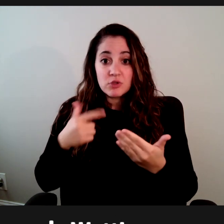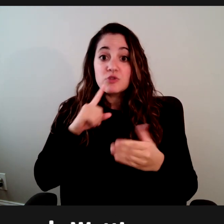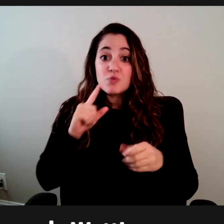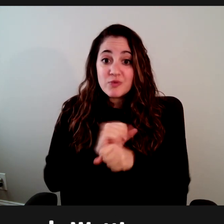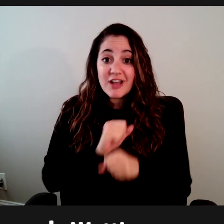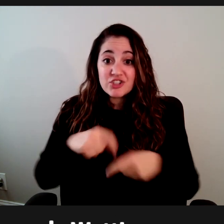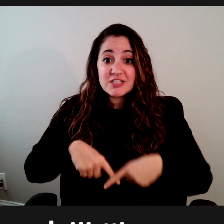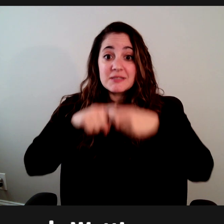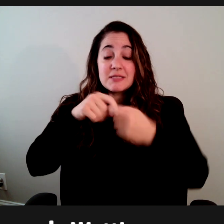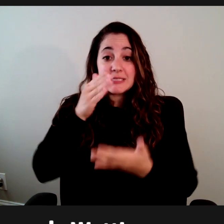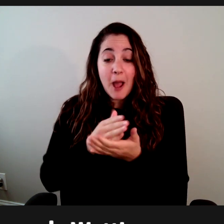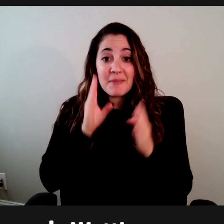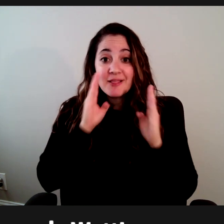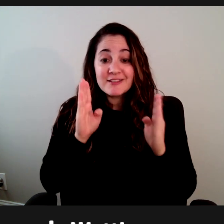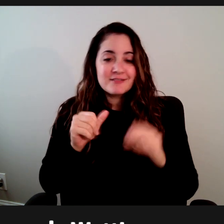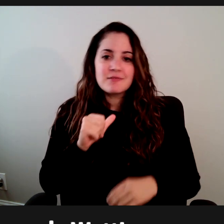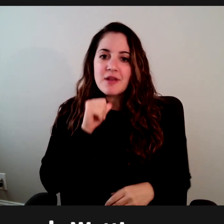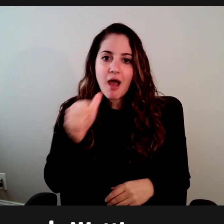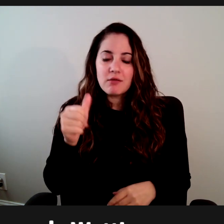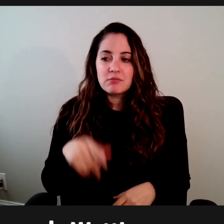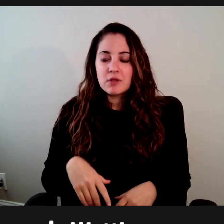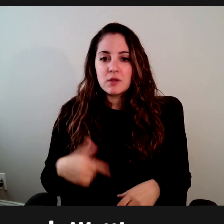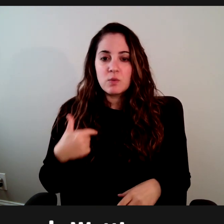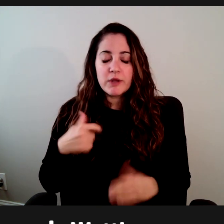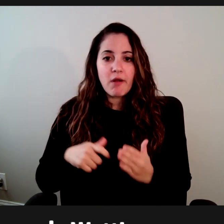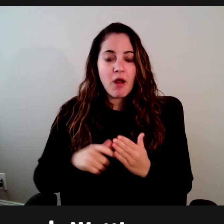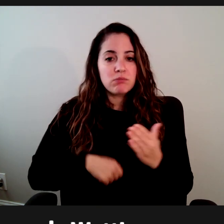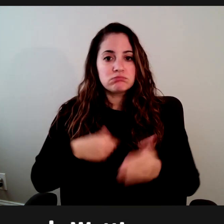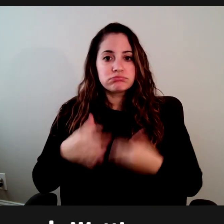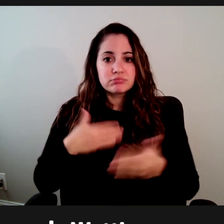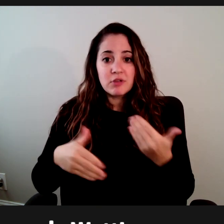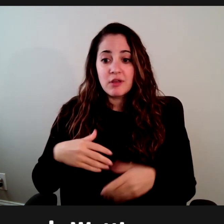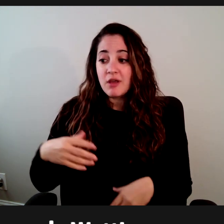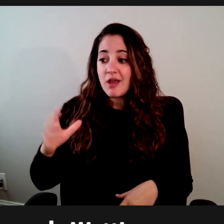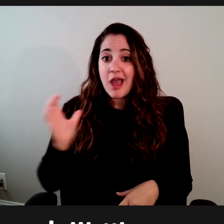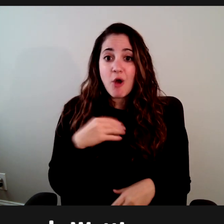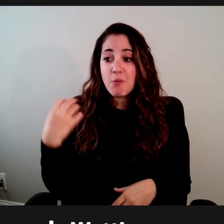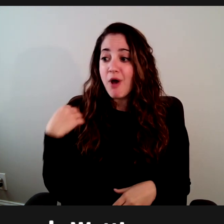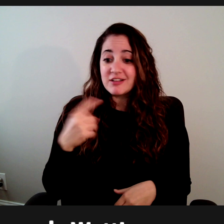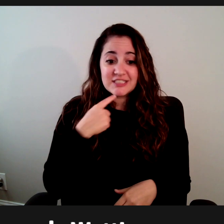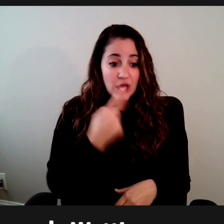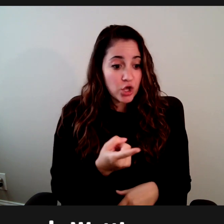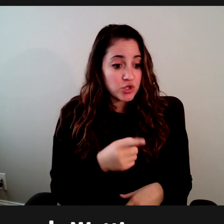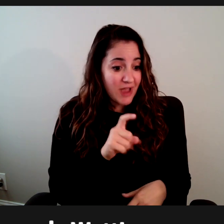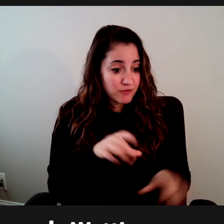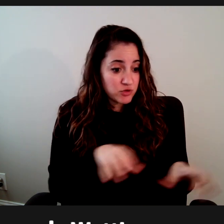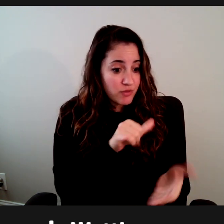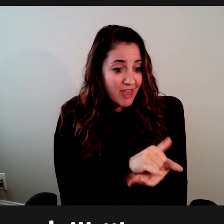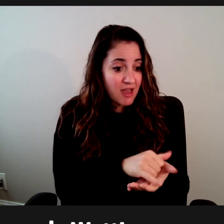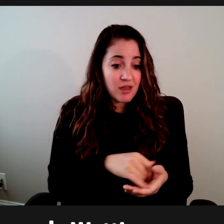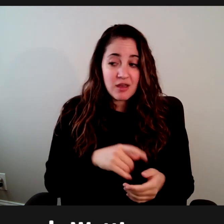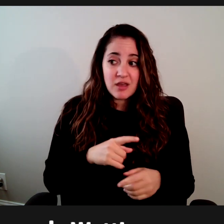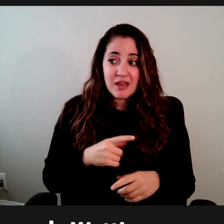never stop and actually listen. We're in autopilot and our boss is telling us to do X and we don't want to do X. So but